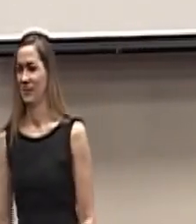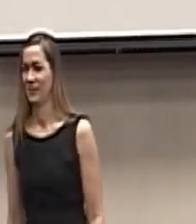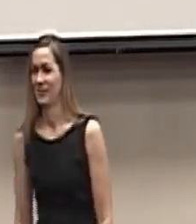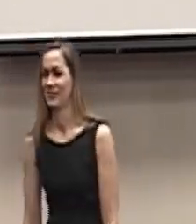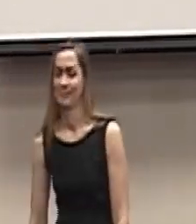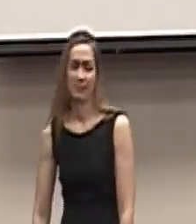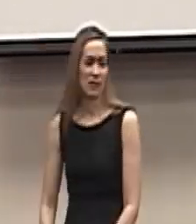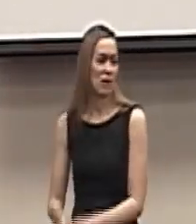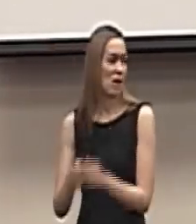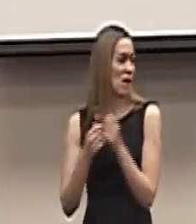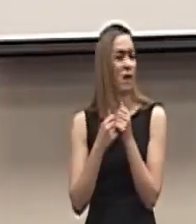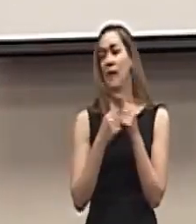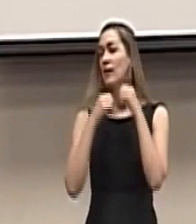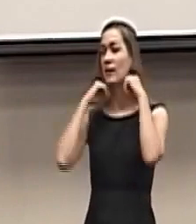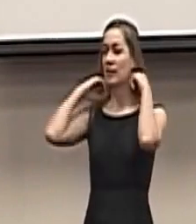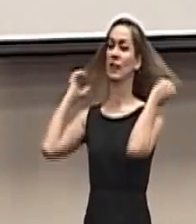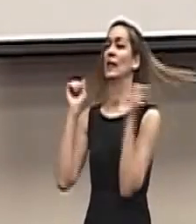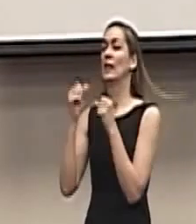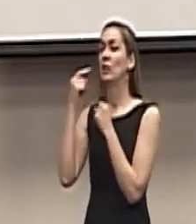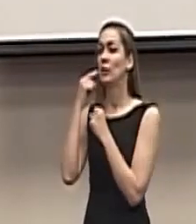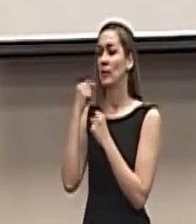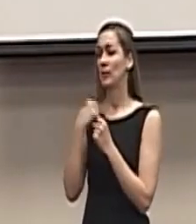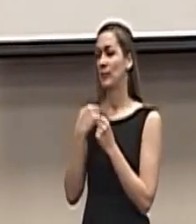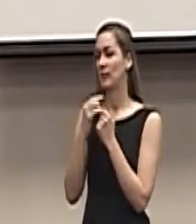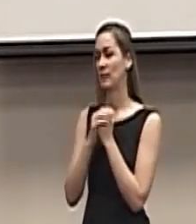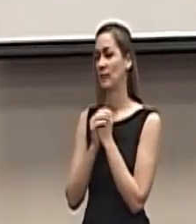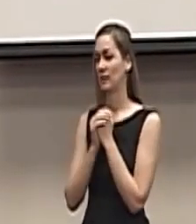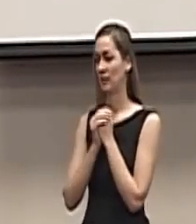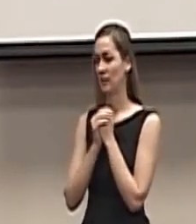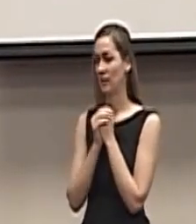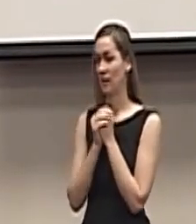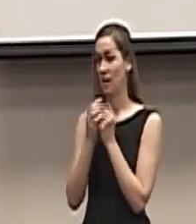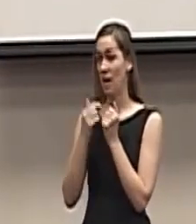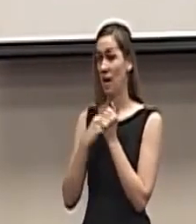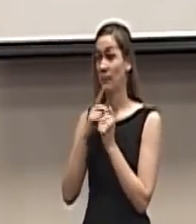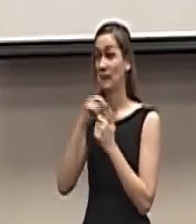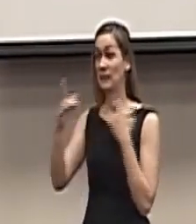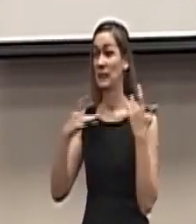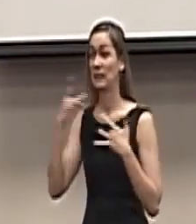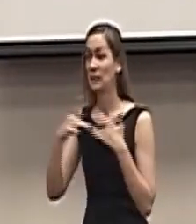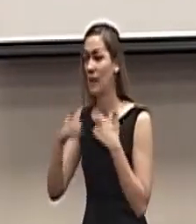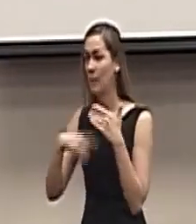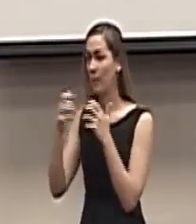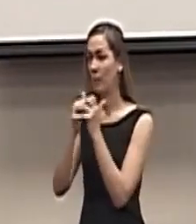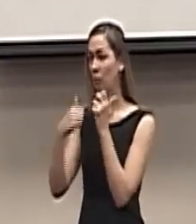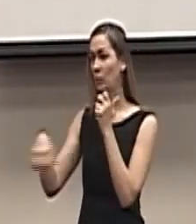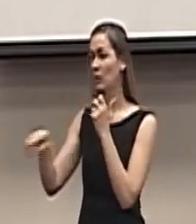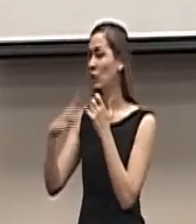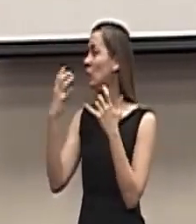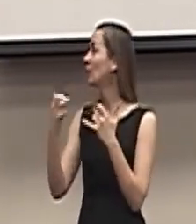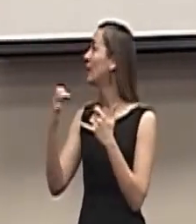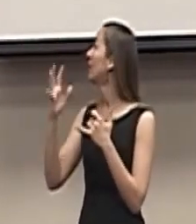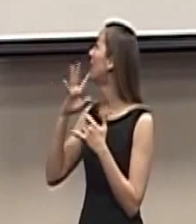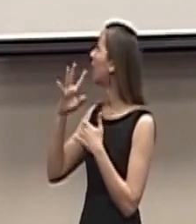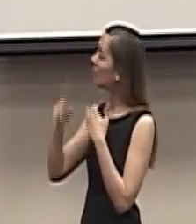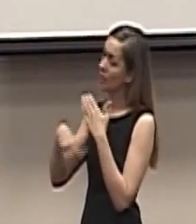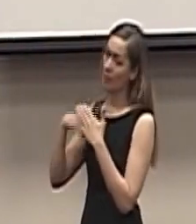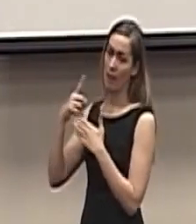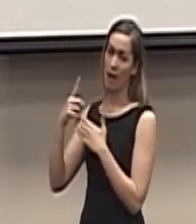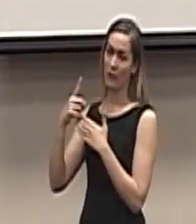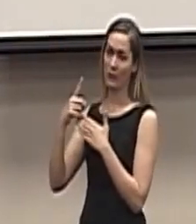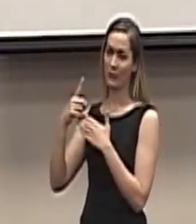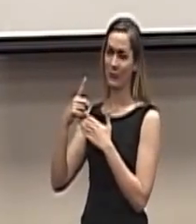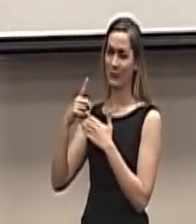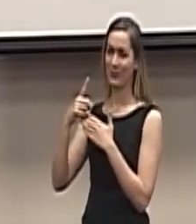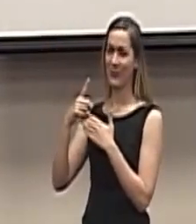I am, you guys hear me? Can you all hear me? I'm super excited about being with you guys today, talking a little bit about